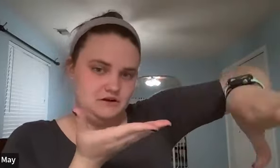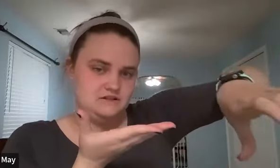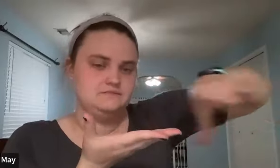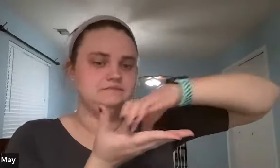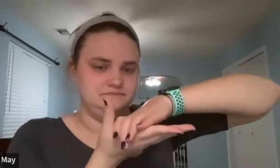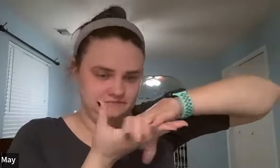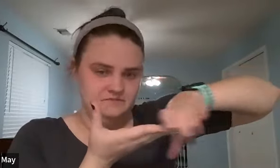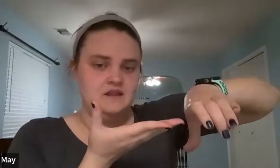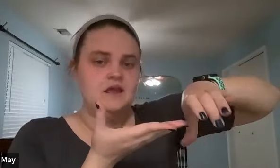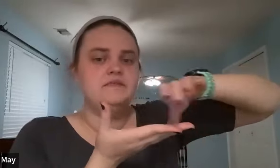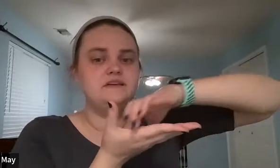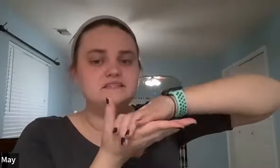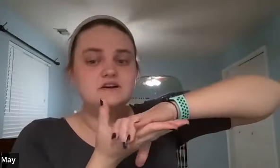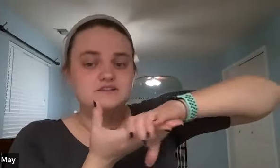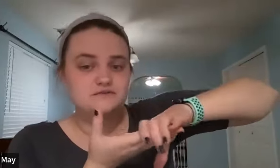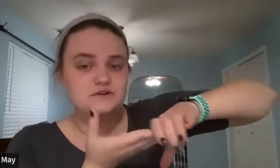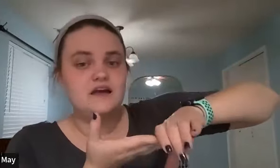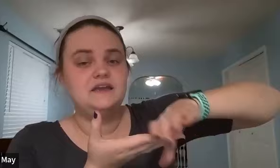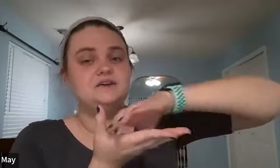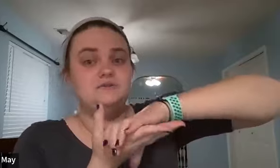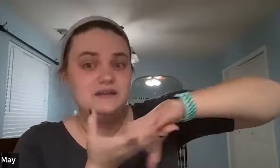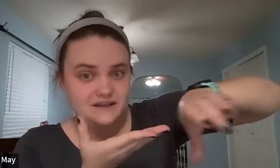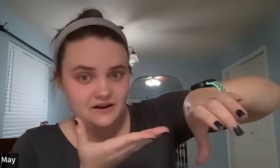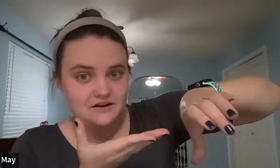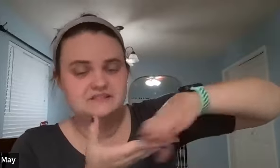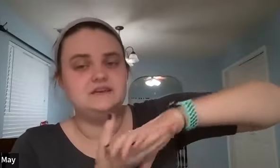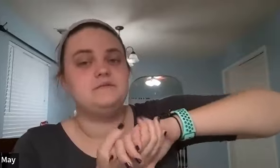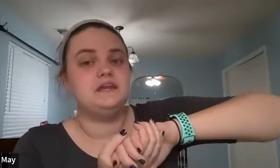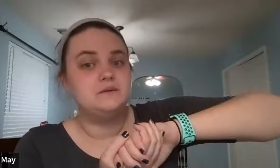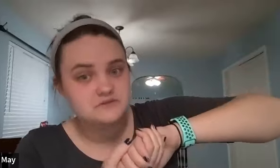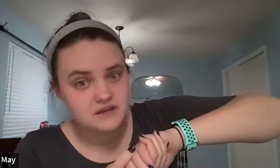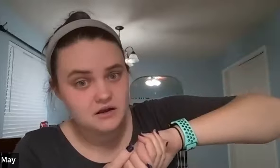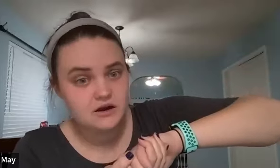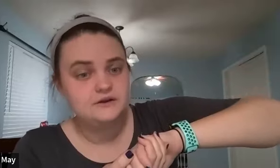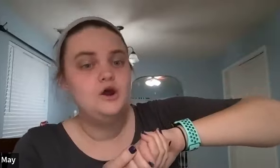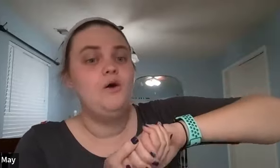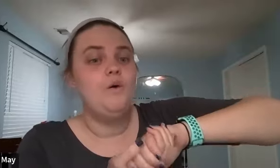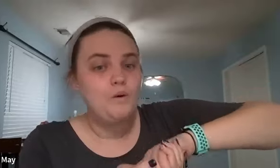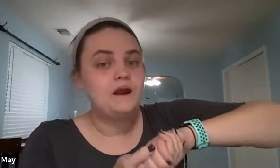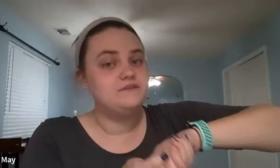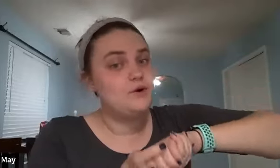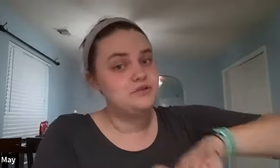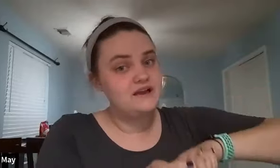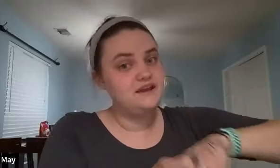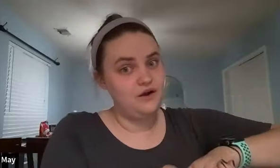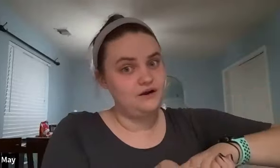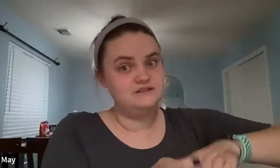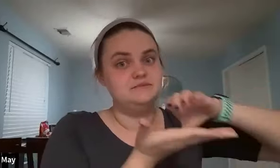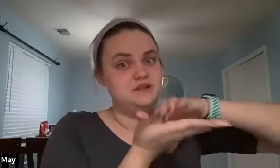Cards. This is also for like greeting cards, like if you're making a birthday card, or if you are playing cards, like playing